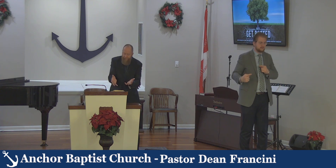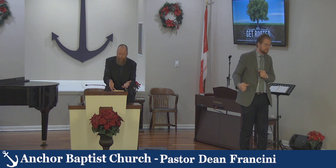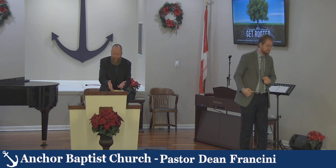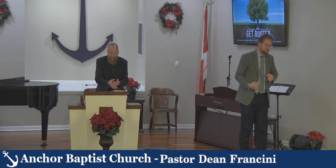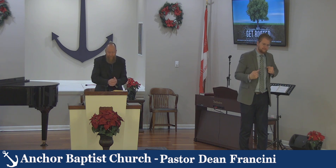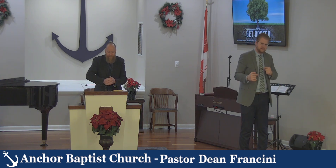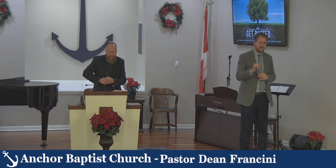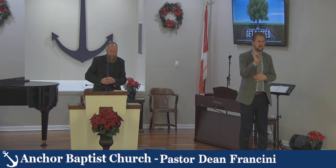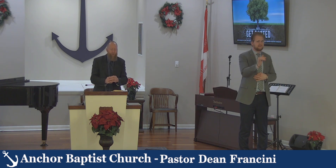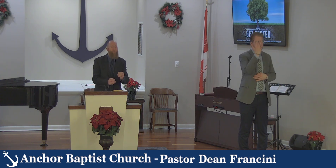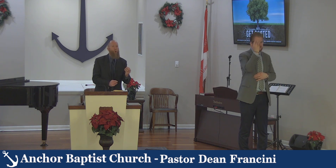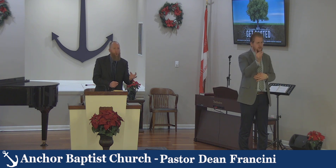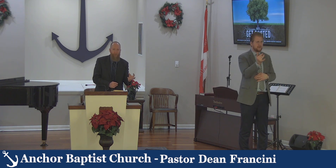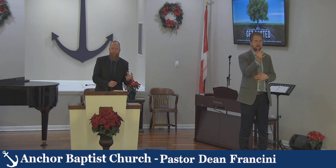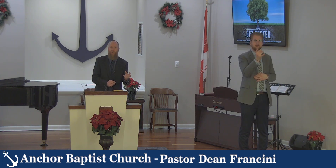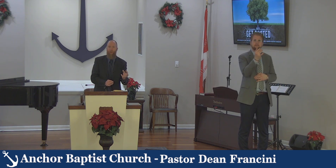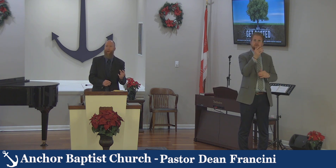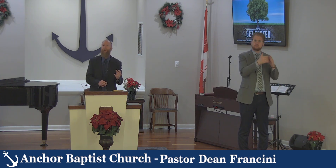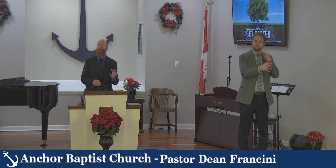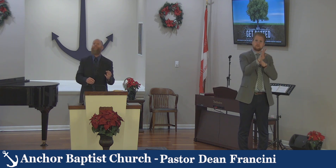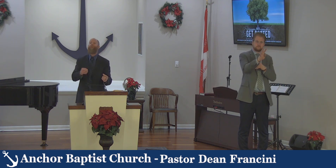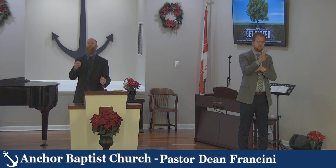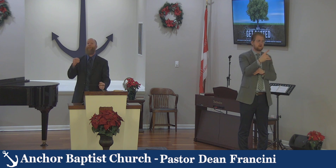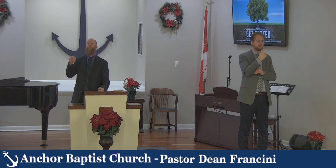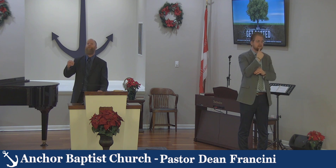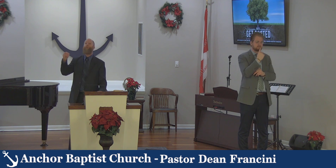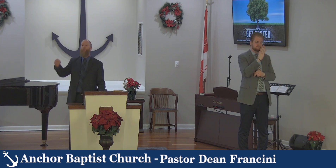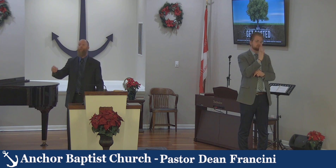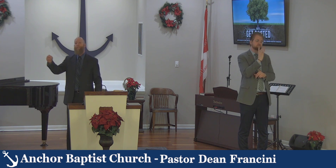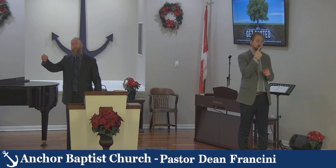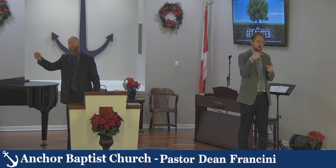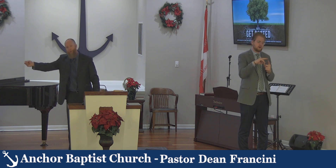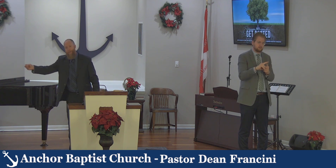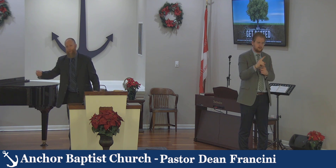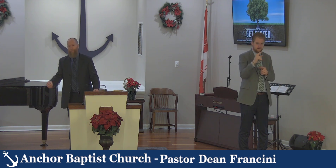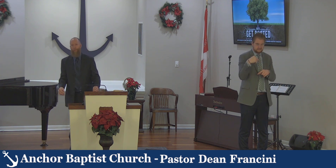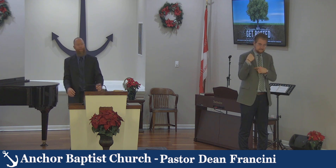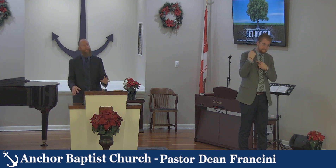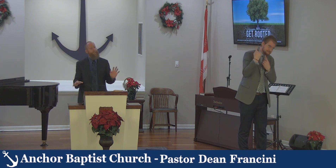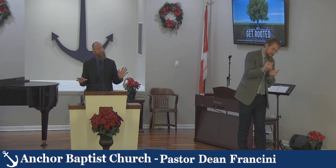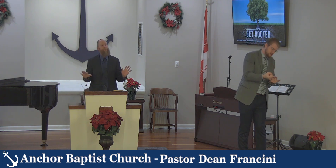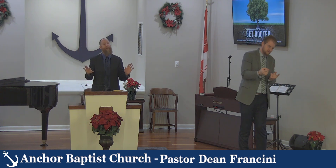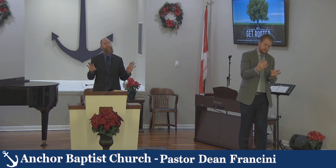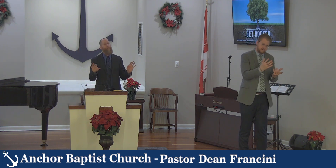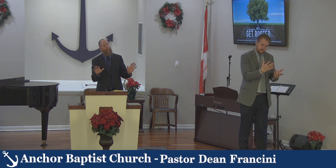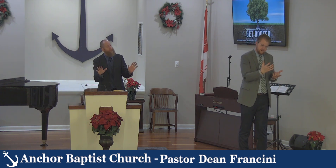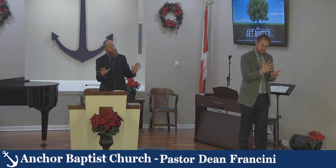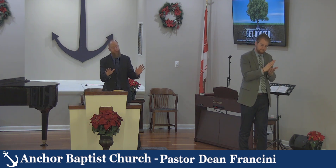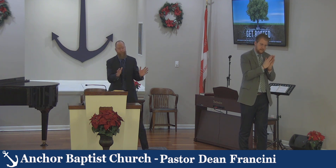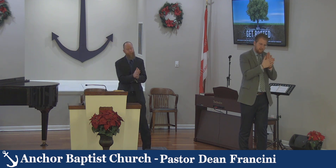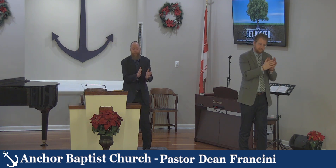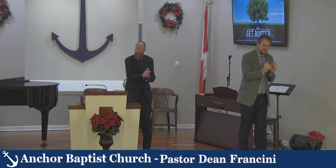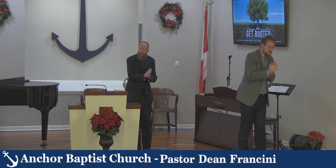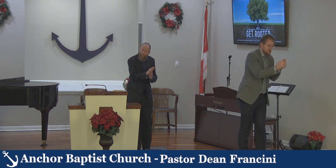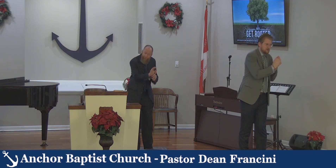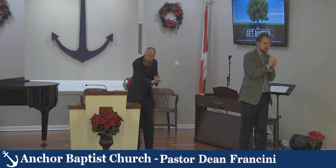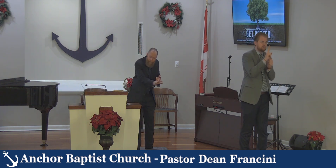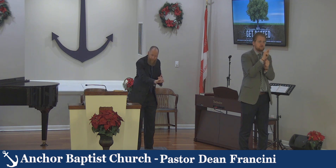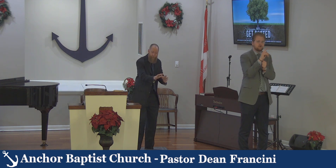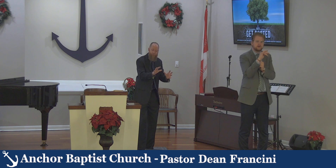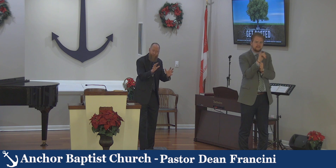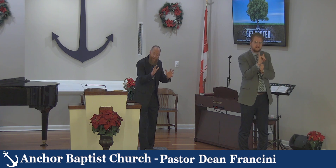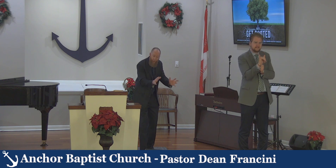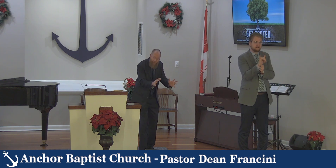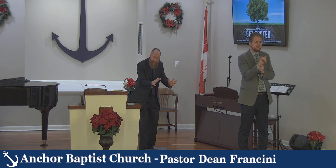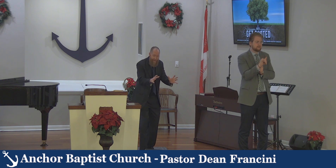even he said in chapter 4, where he's talking about until they come to the unity of the faith. Listen, what he's saying is, Church Ephesus, keep